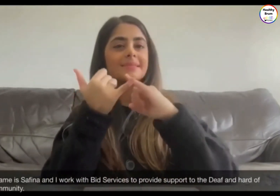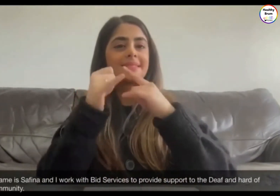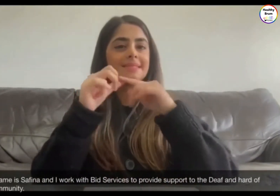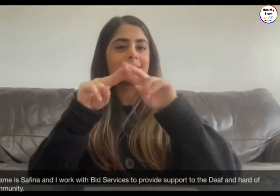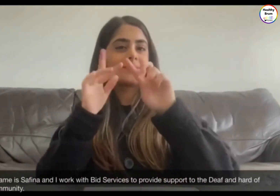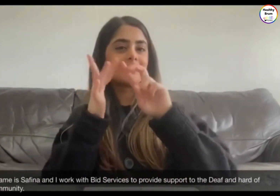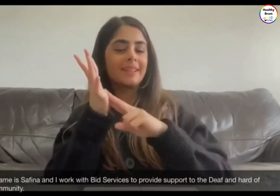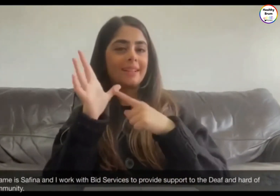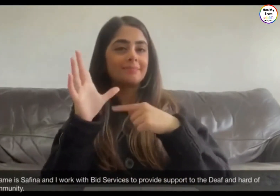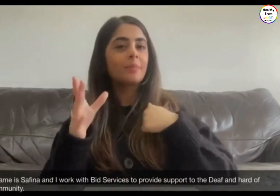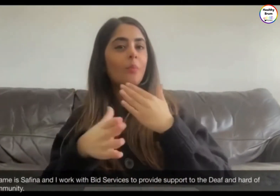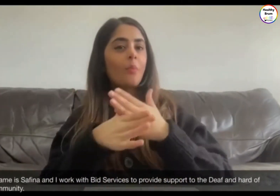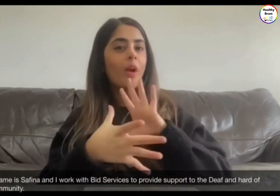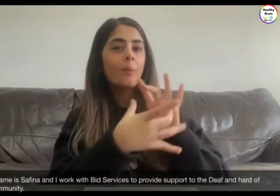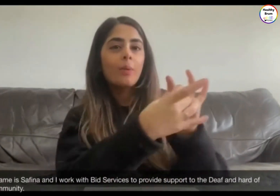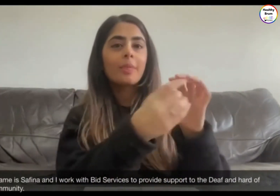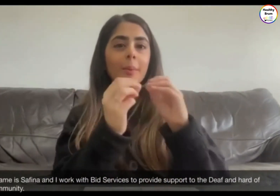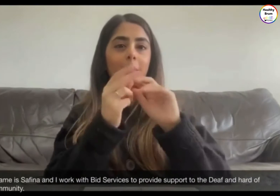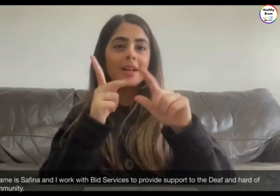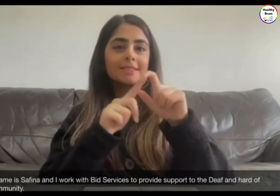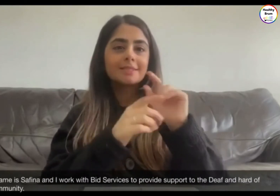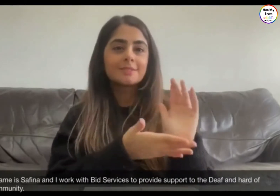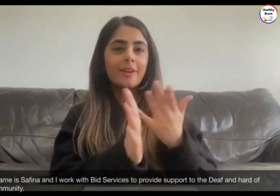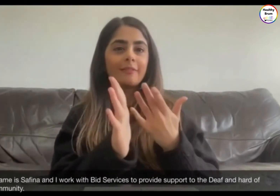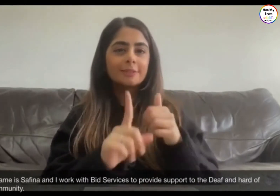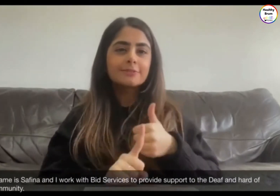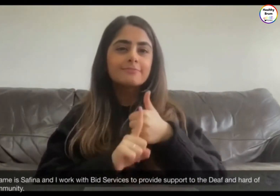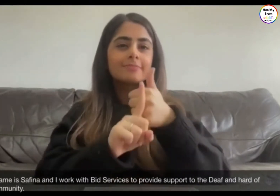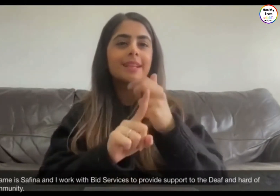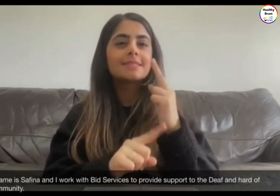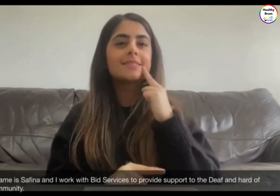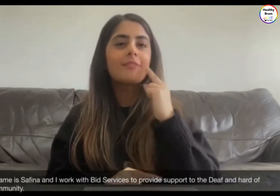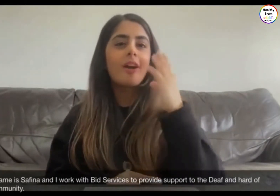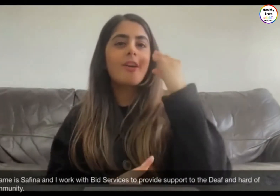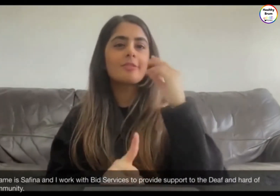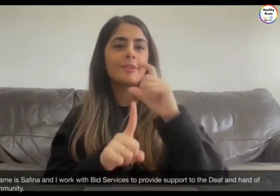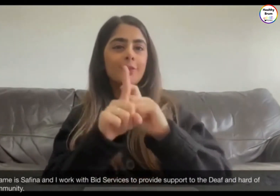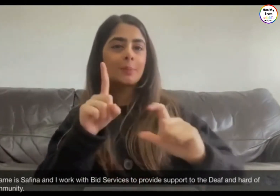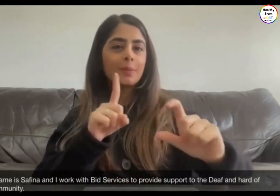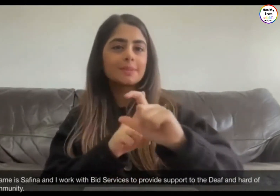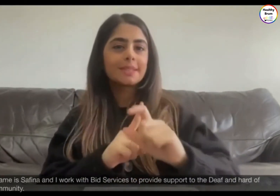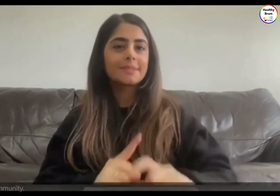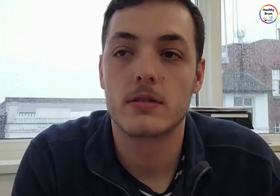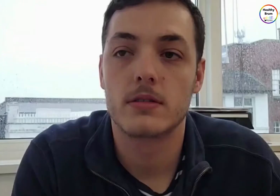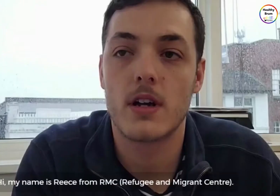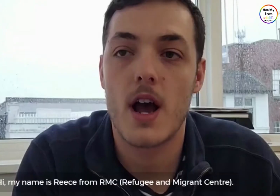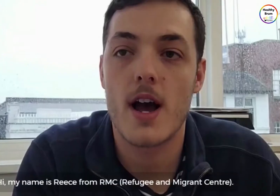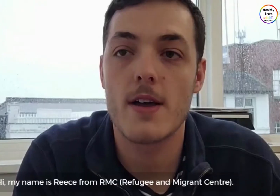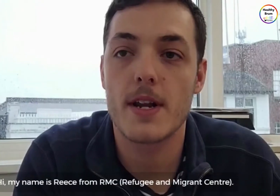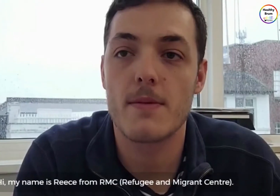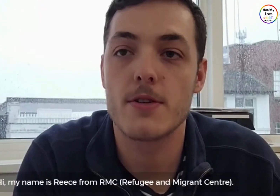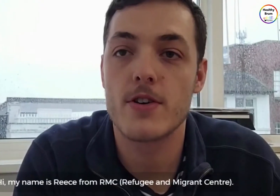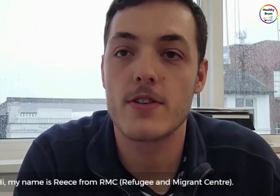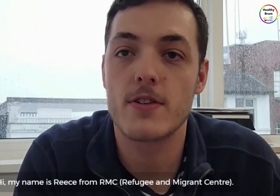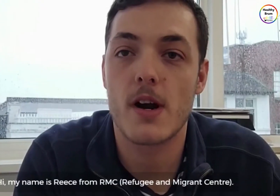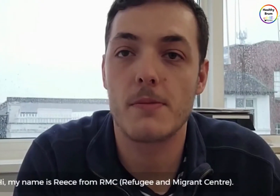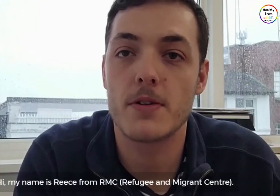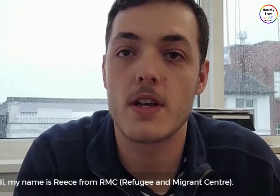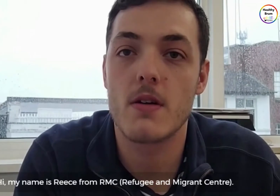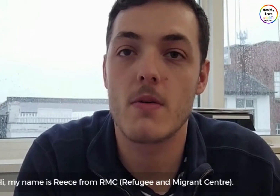Safina, and I work with BID Services to provide support to the deaf and hard of hearing community. Hi, my name is Rhys from RMC. We've